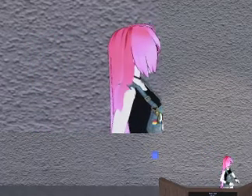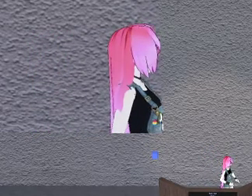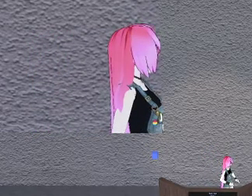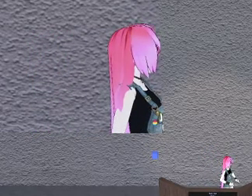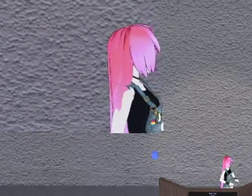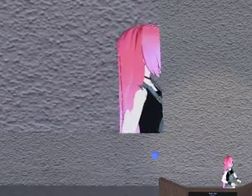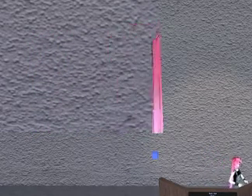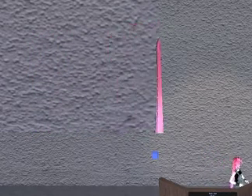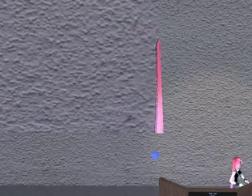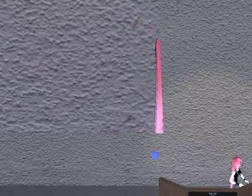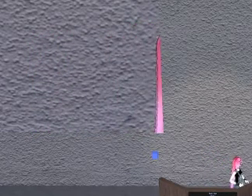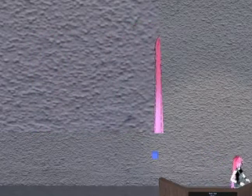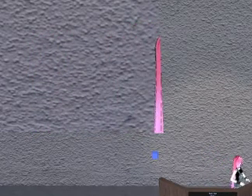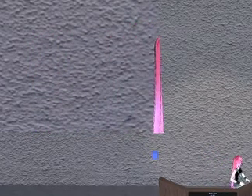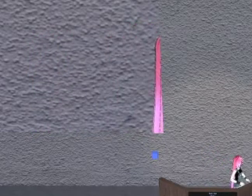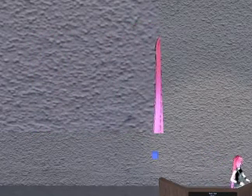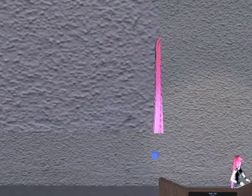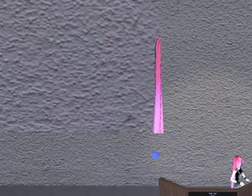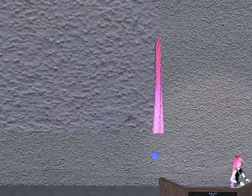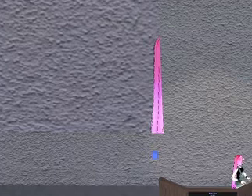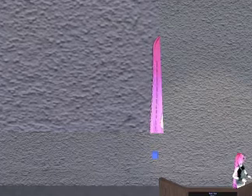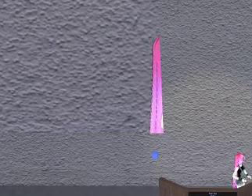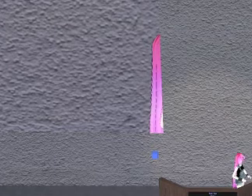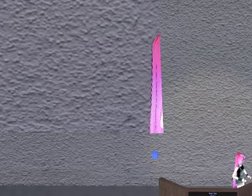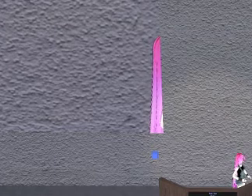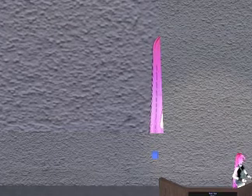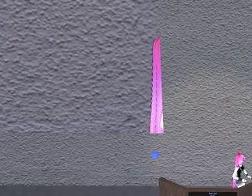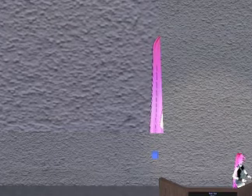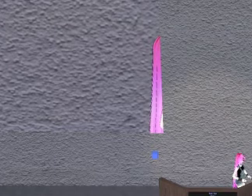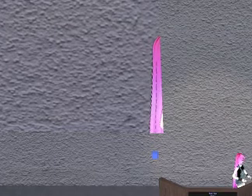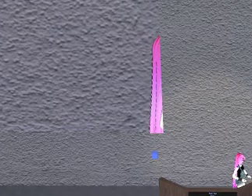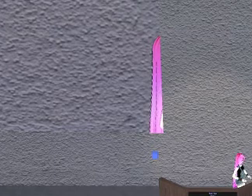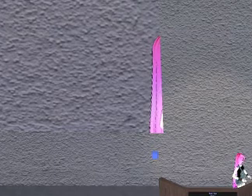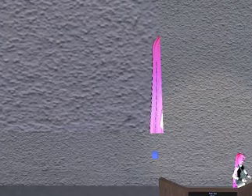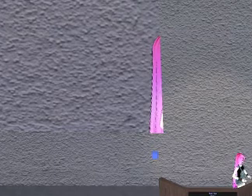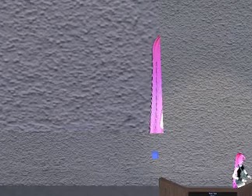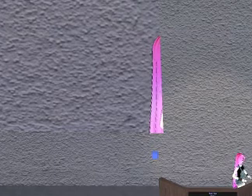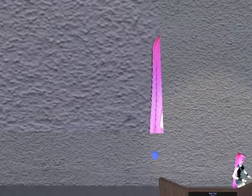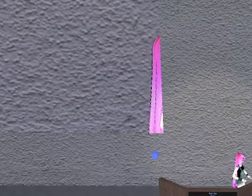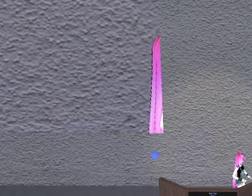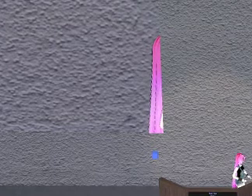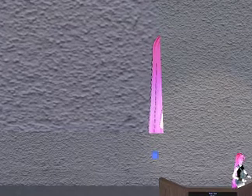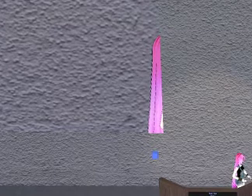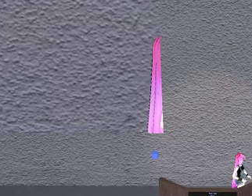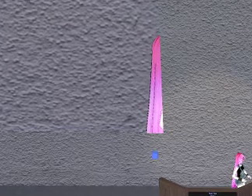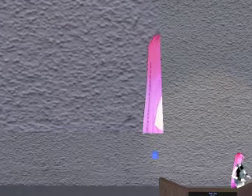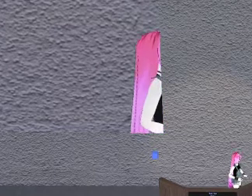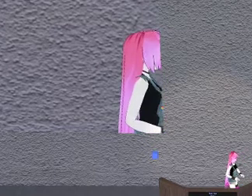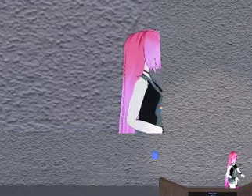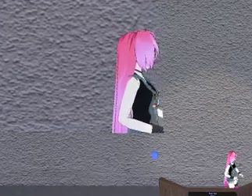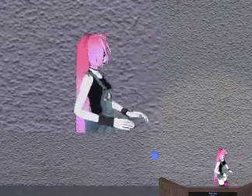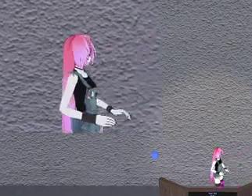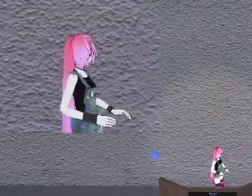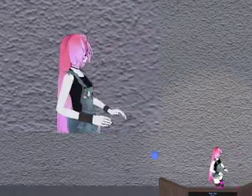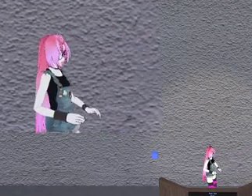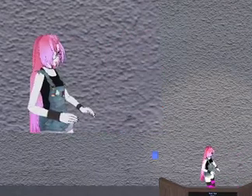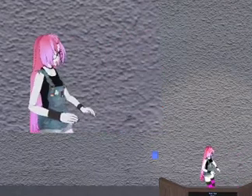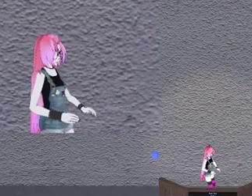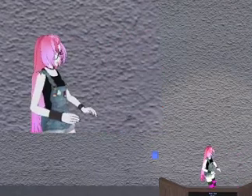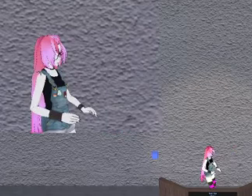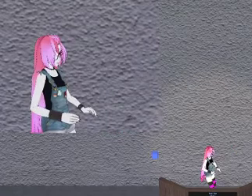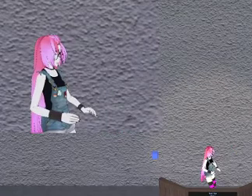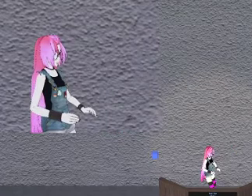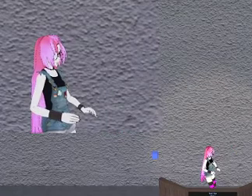Oh, okay, we're back. So, I was here before, like 2 minutes So ago. I think I know what you're She saying. was Are you asking like